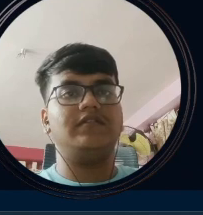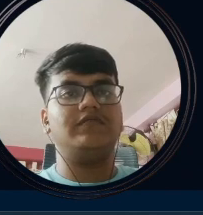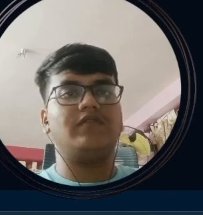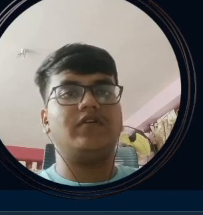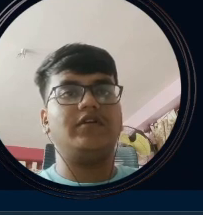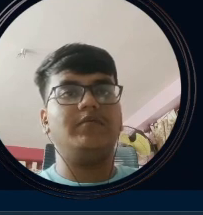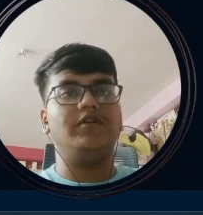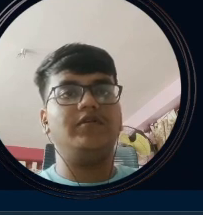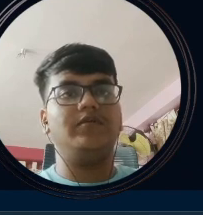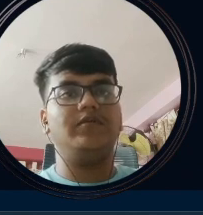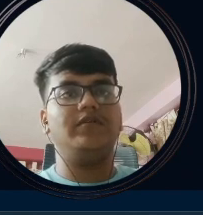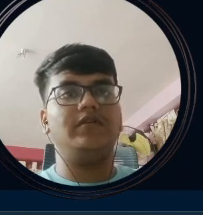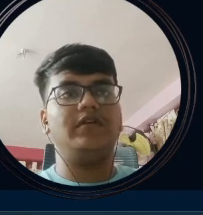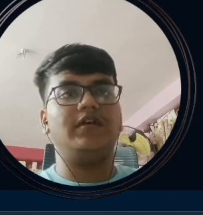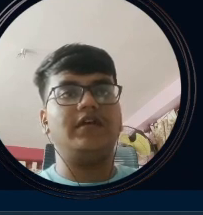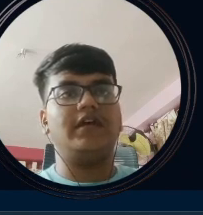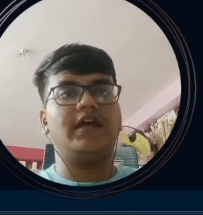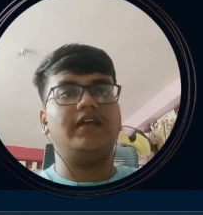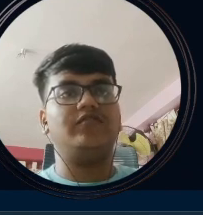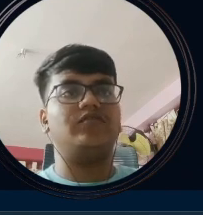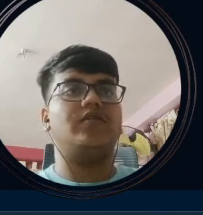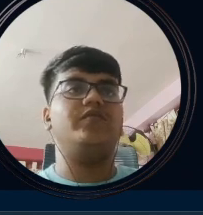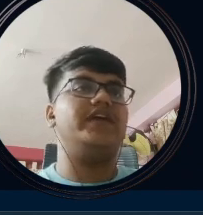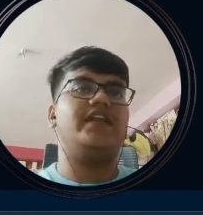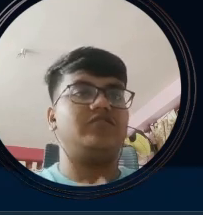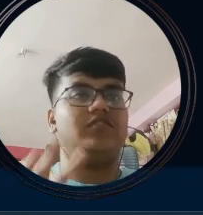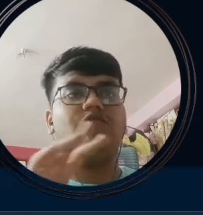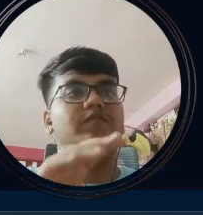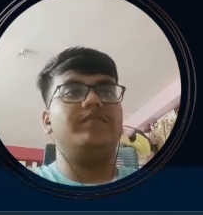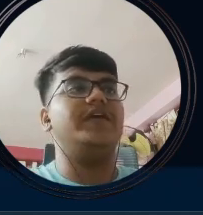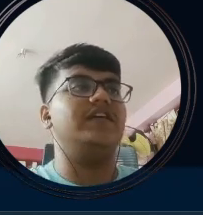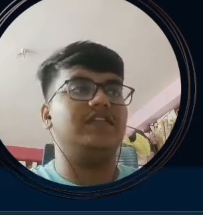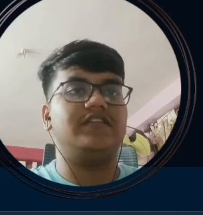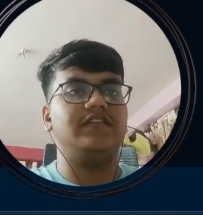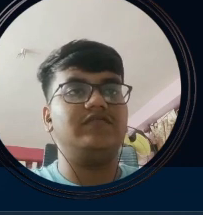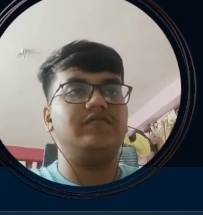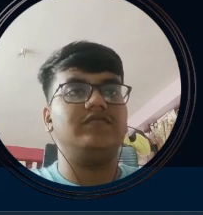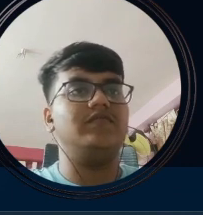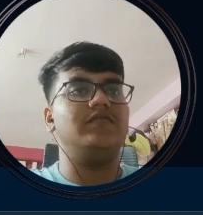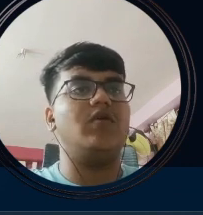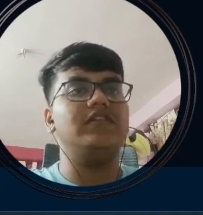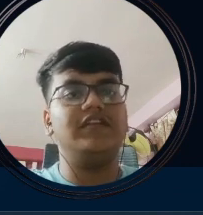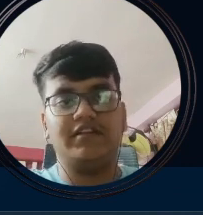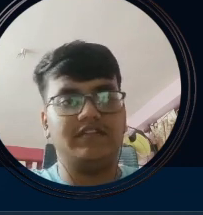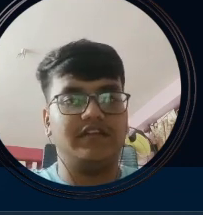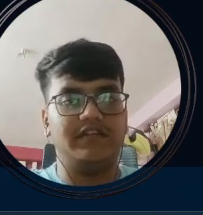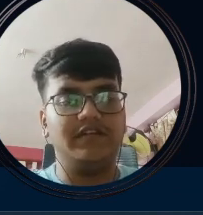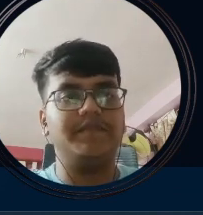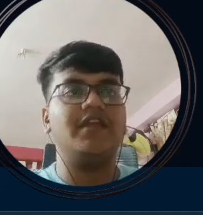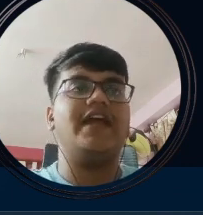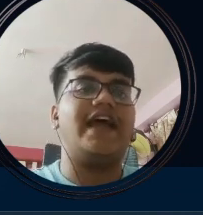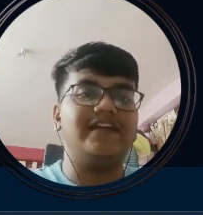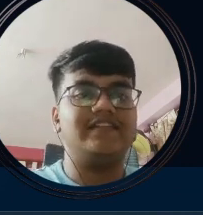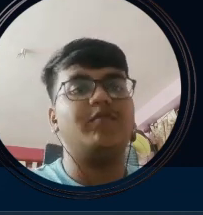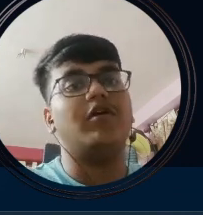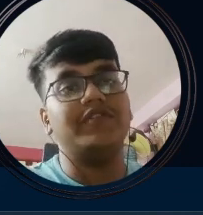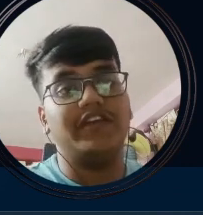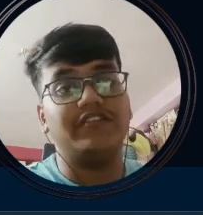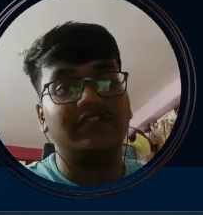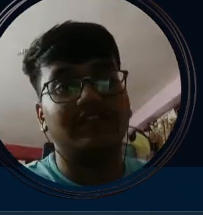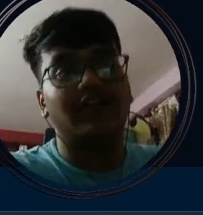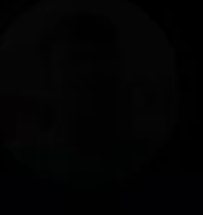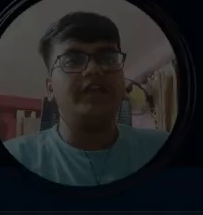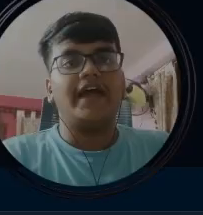this is for W, and so on. We can actually do many other things. All the letters are there, and some